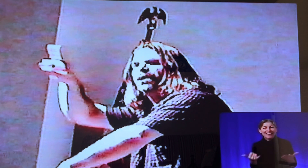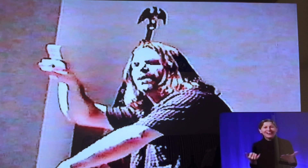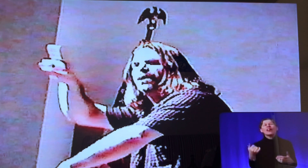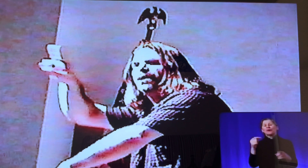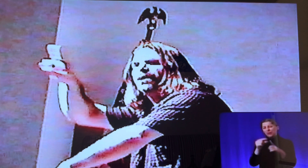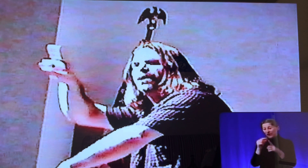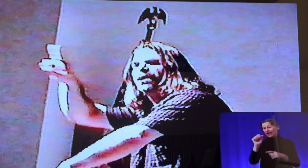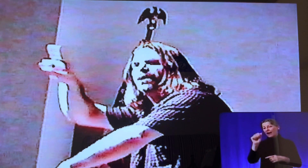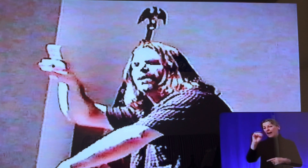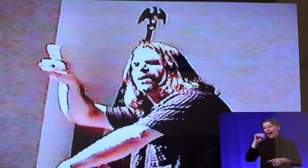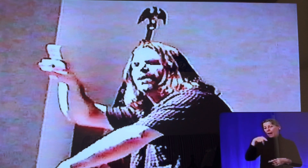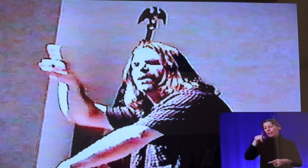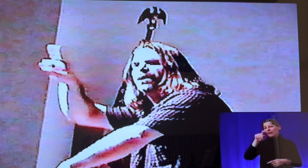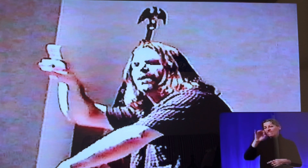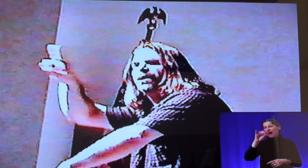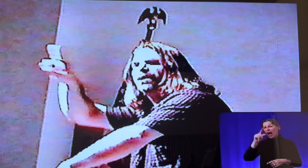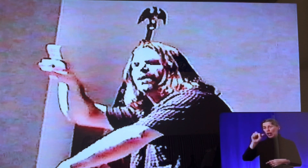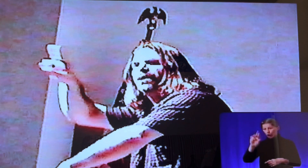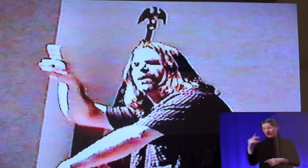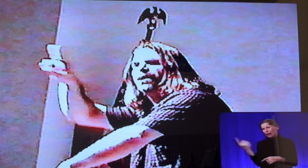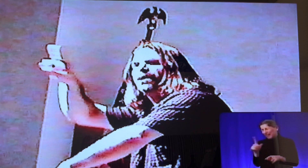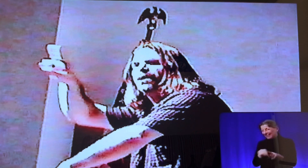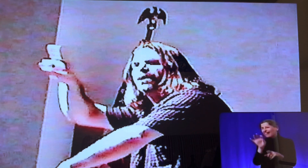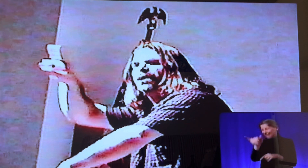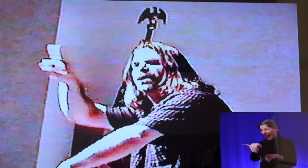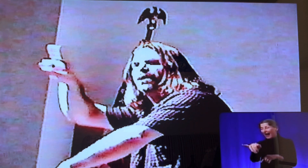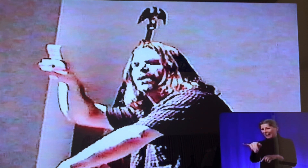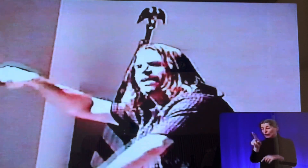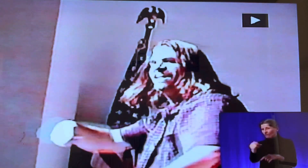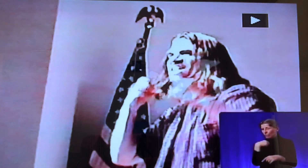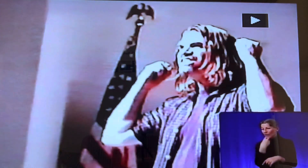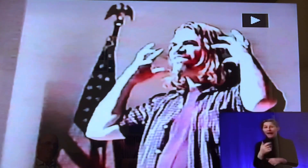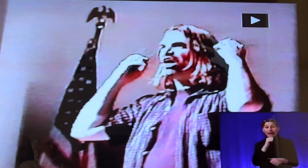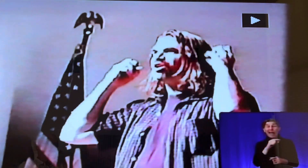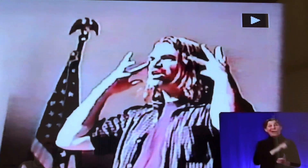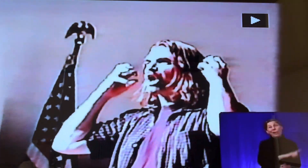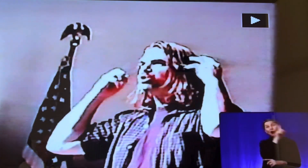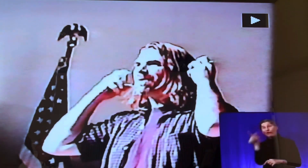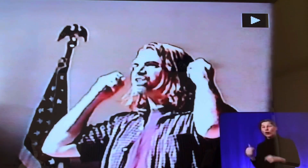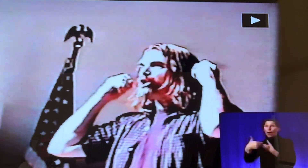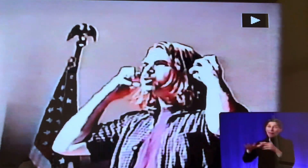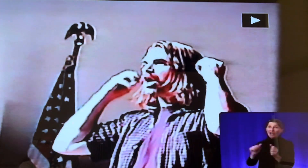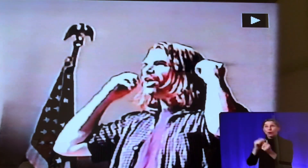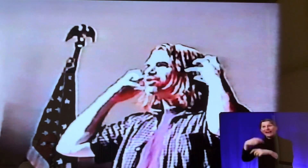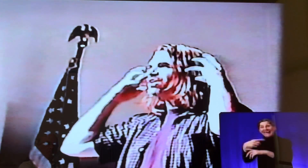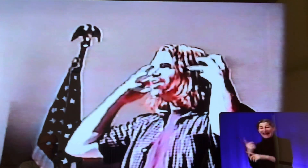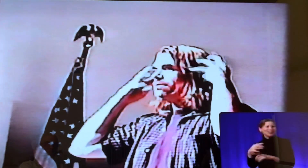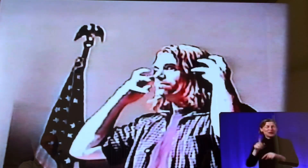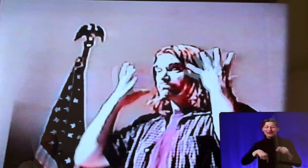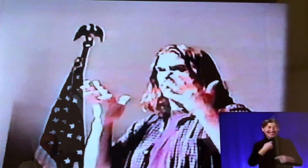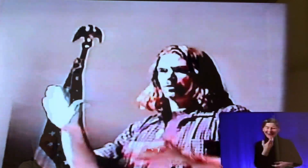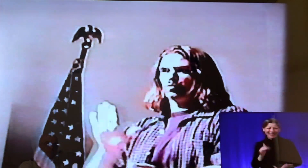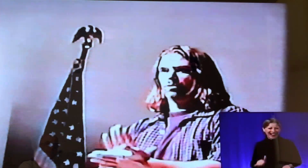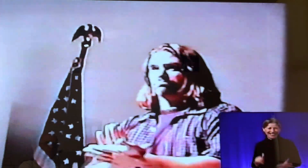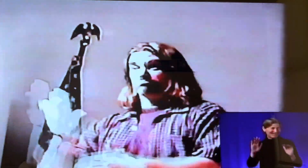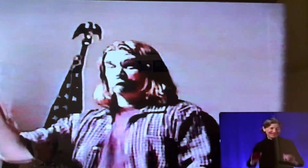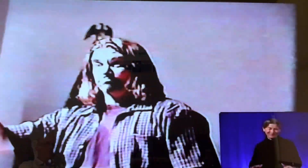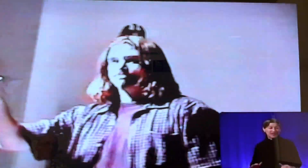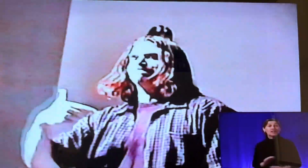or something like that to be coming out of your mouth, rather than, that went over to a box with a gauge. So it made